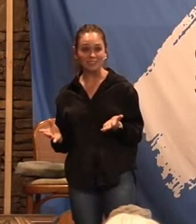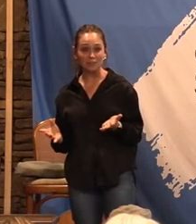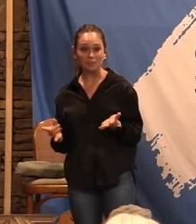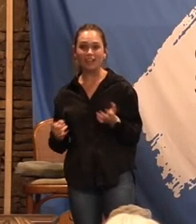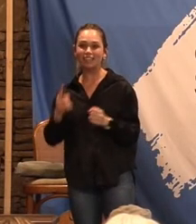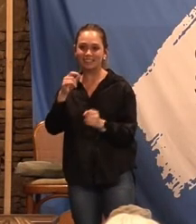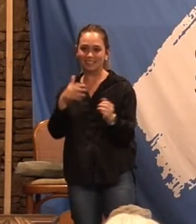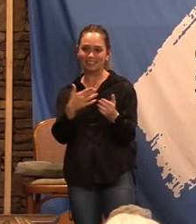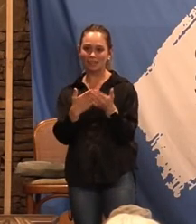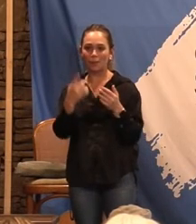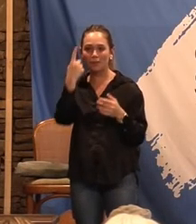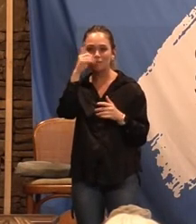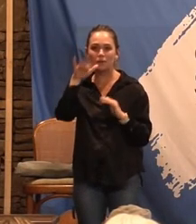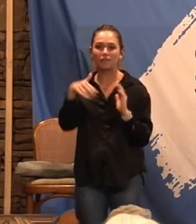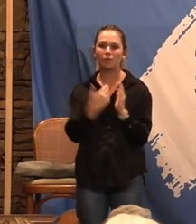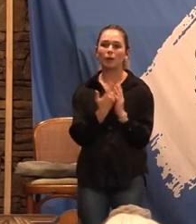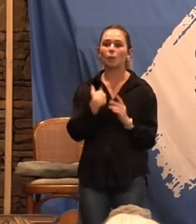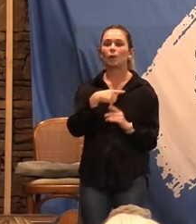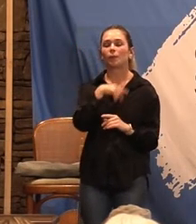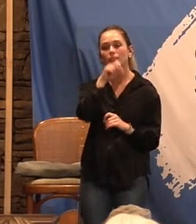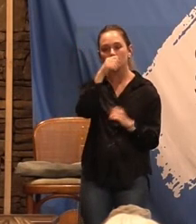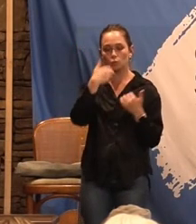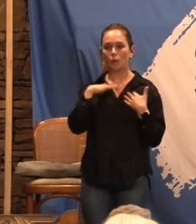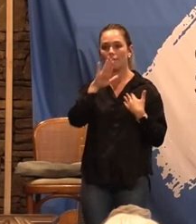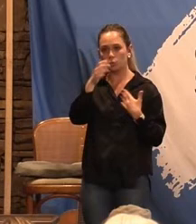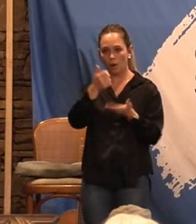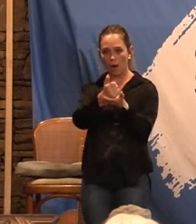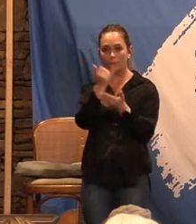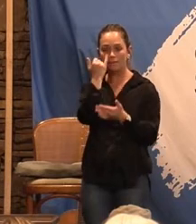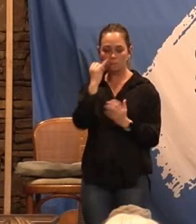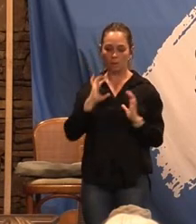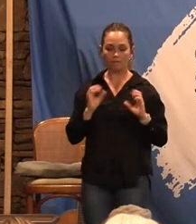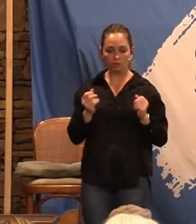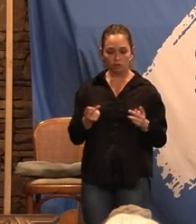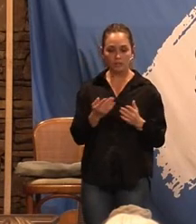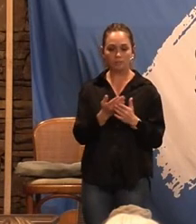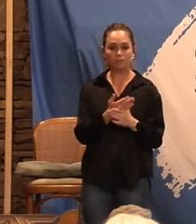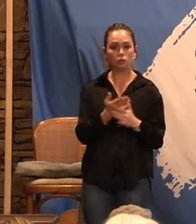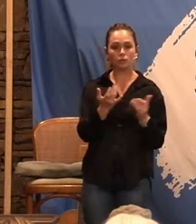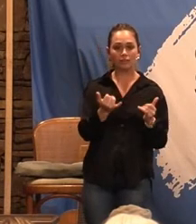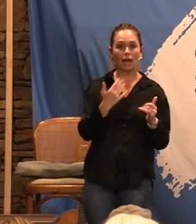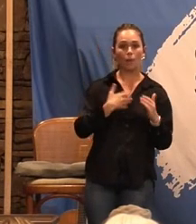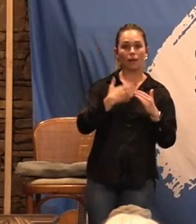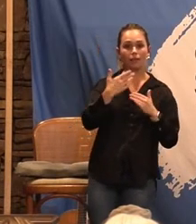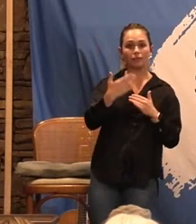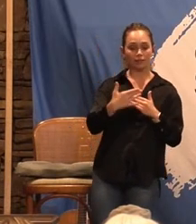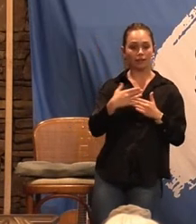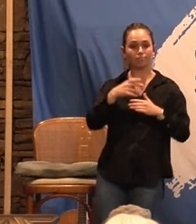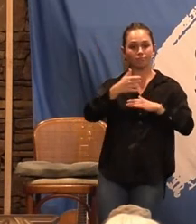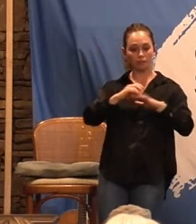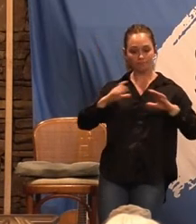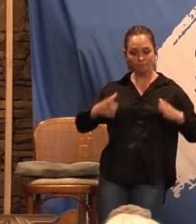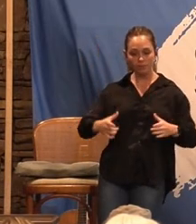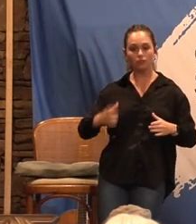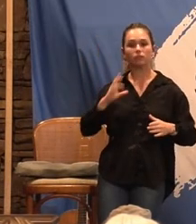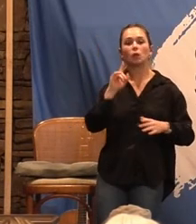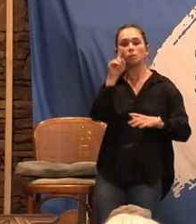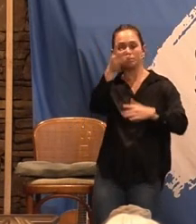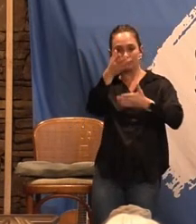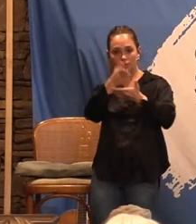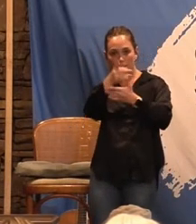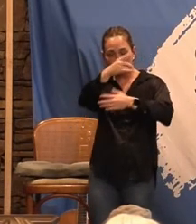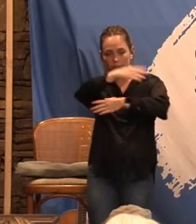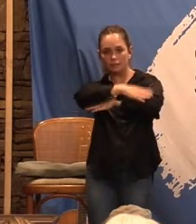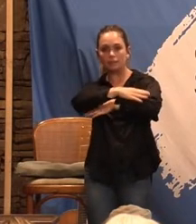There's something for everybody. We would love to have your help. And if you have a chance between now and the next set of tellers, drop by the table back